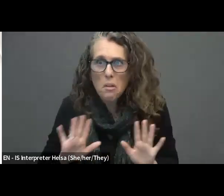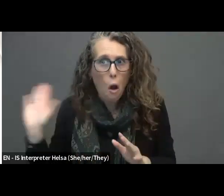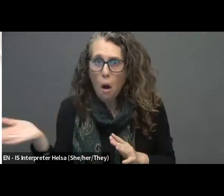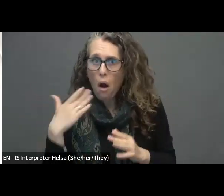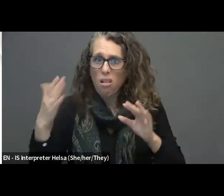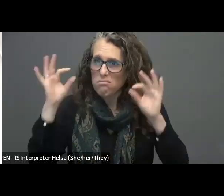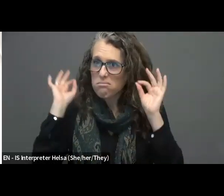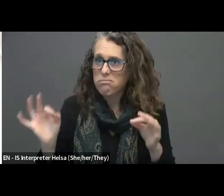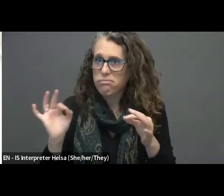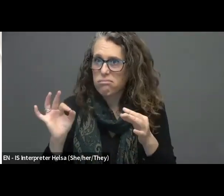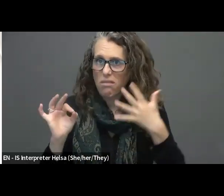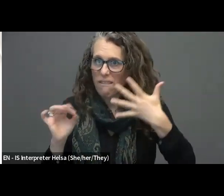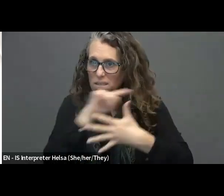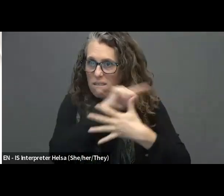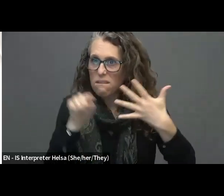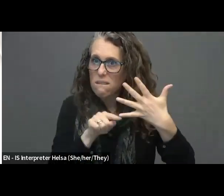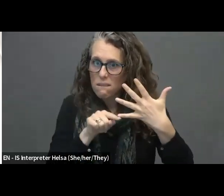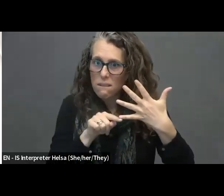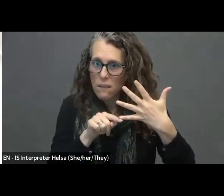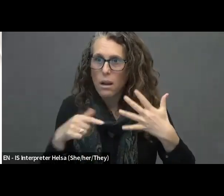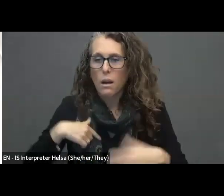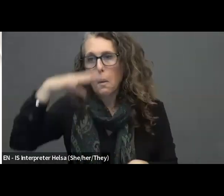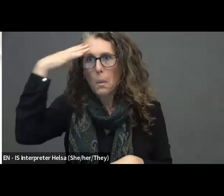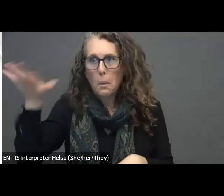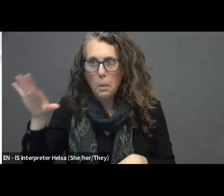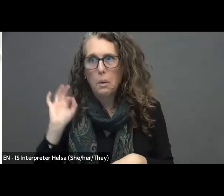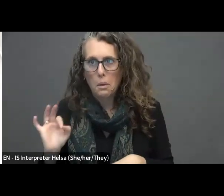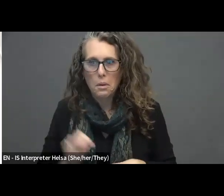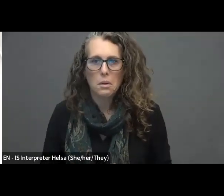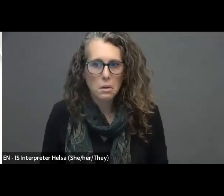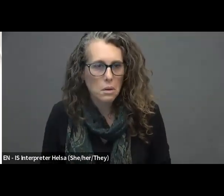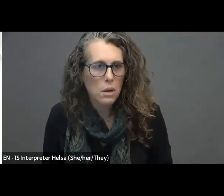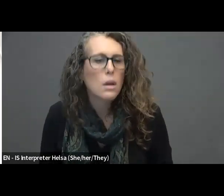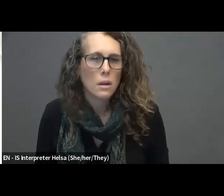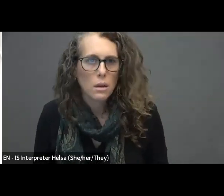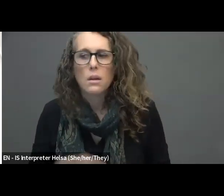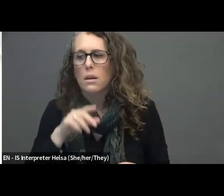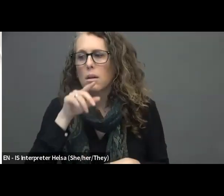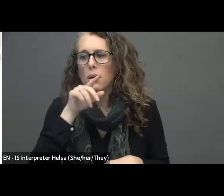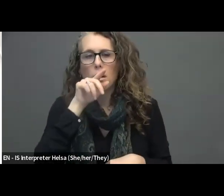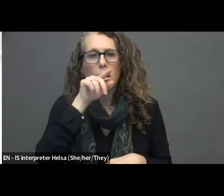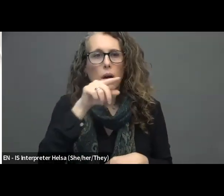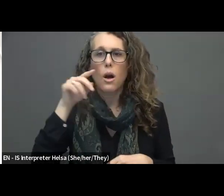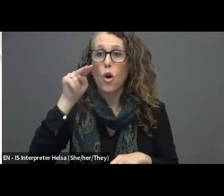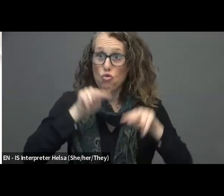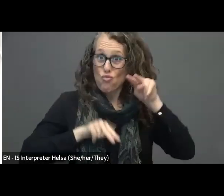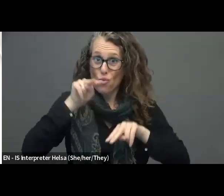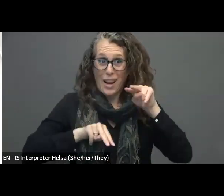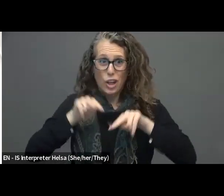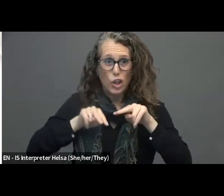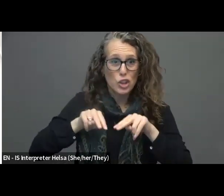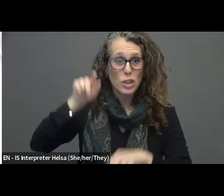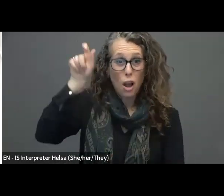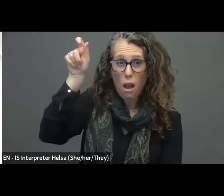no misfitting criteria, which was good. When you look at the column for the raters, and you can click